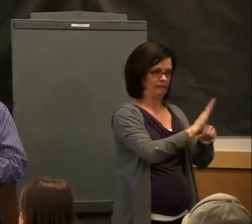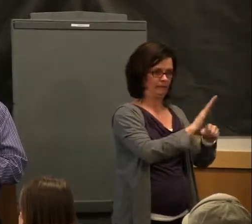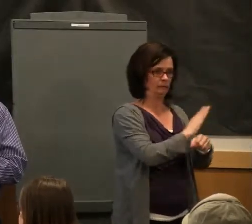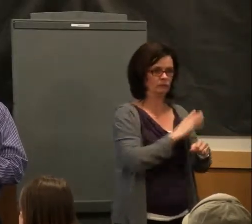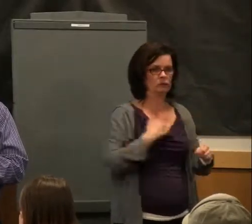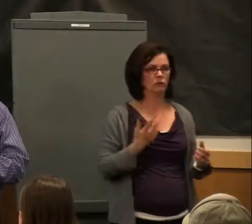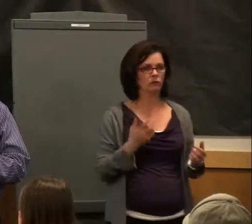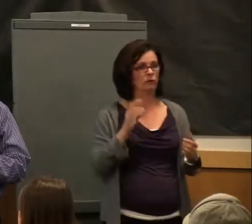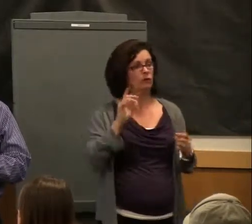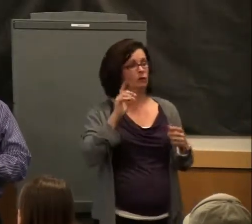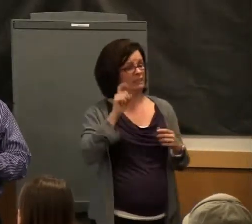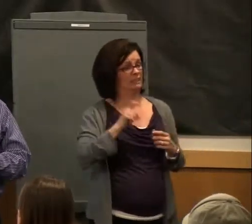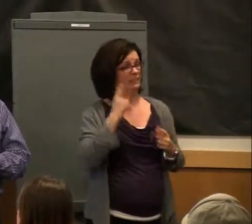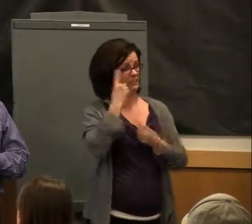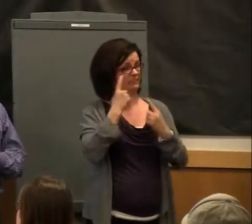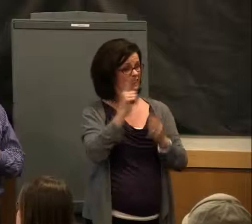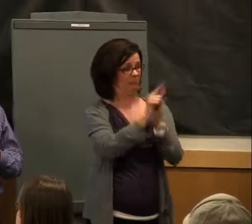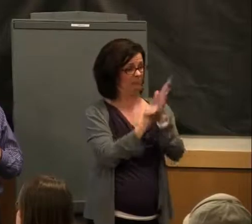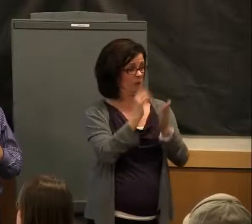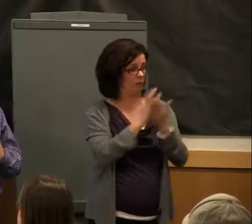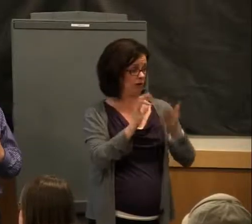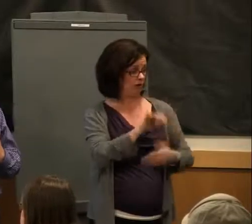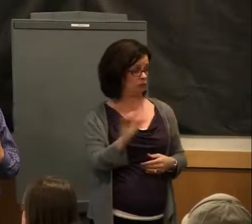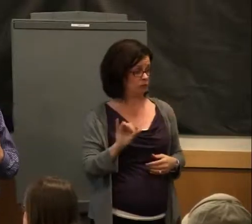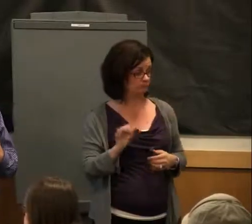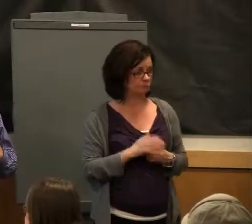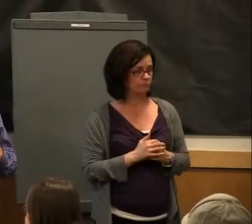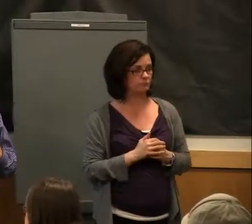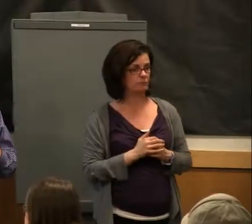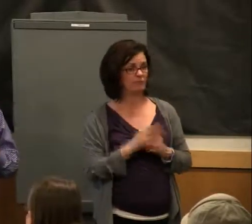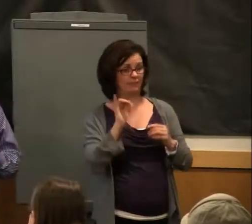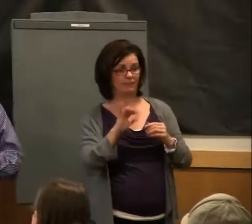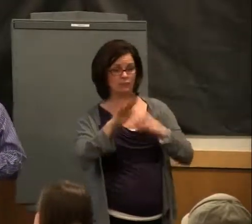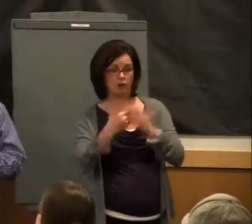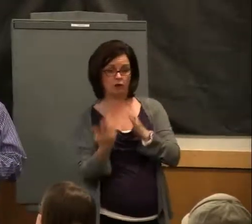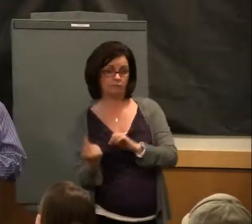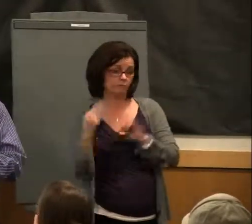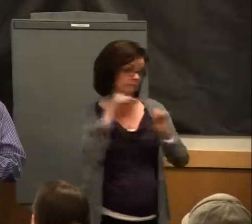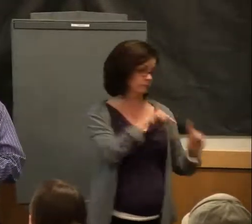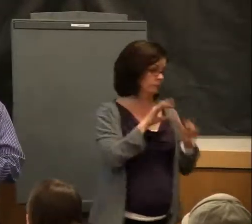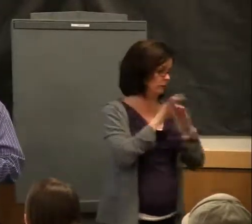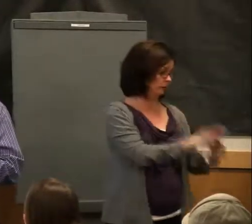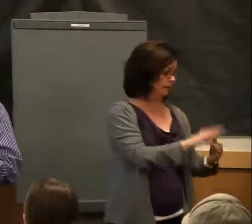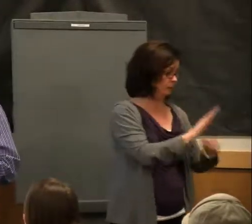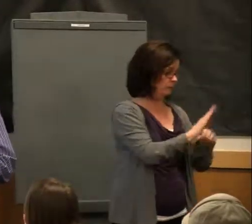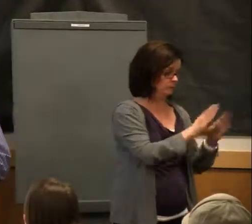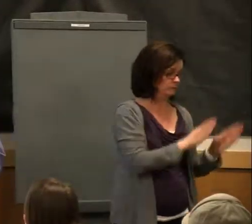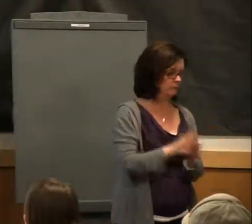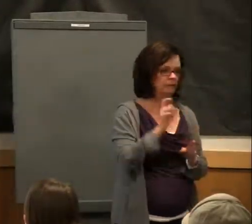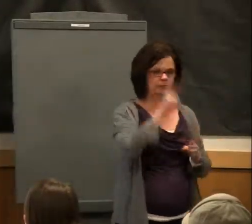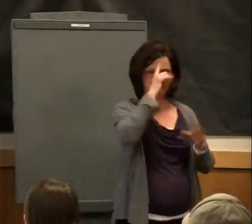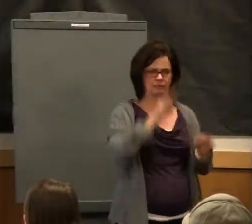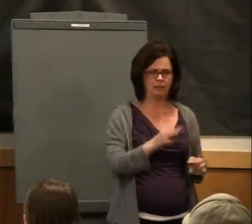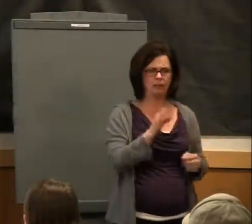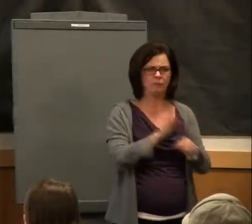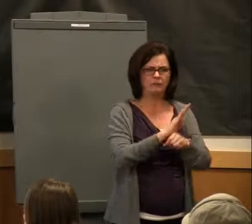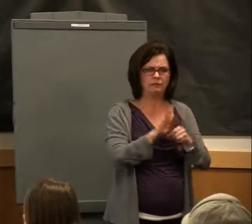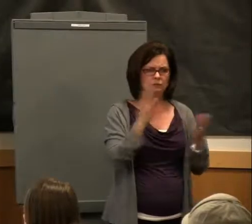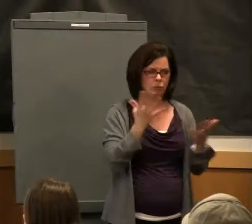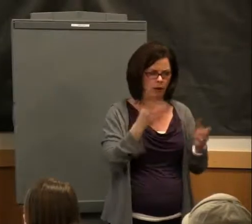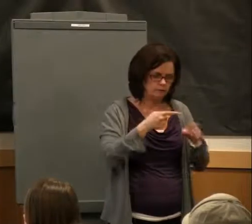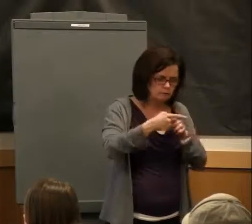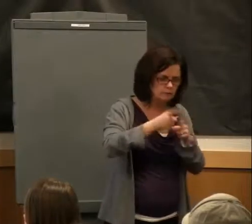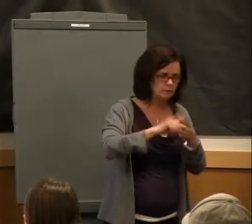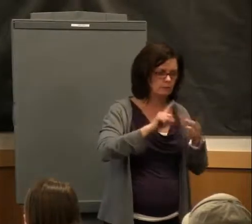legal structure is something that we think about. And again, it goes back to the business plan. What is it that you want to go in business to do? How are you going to set